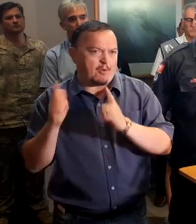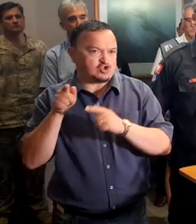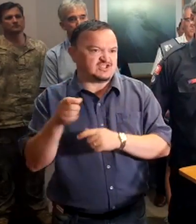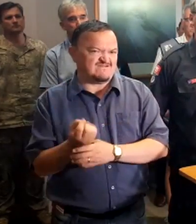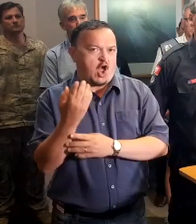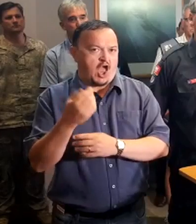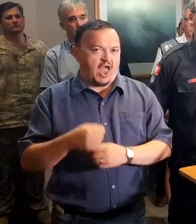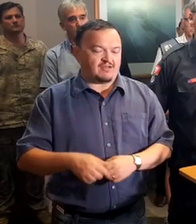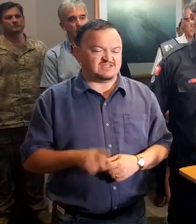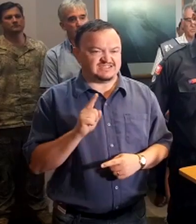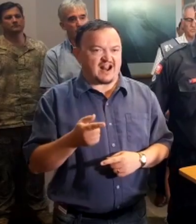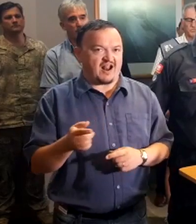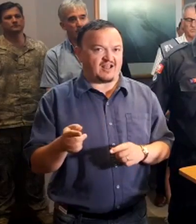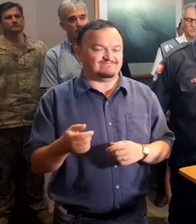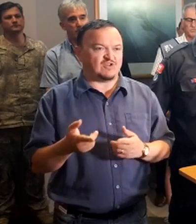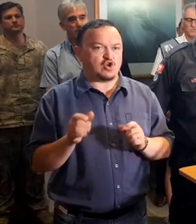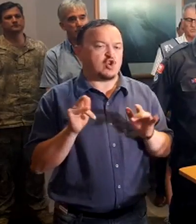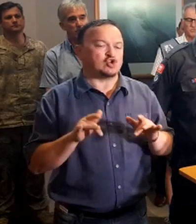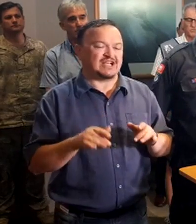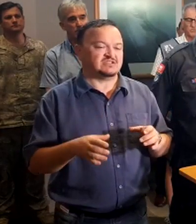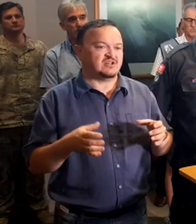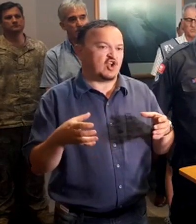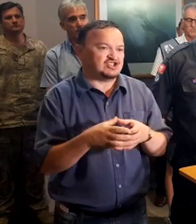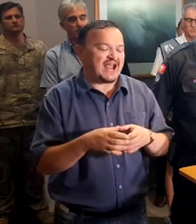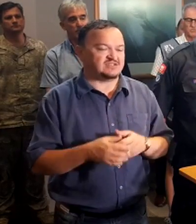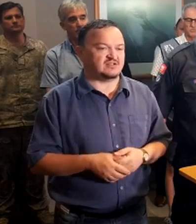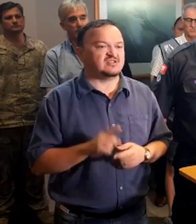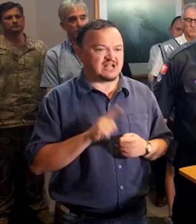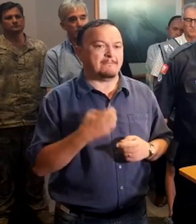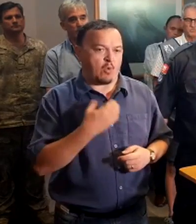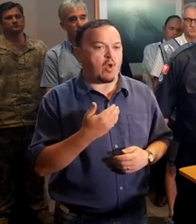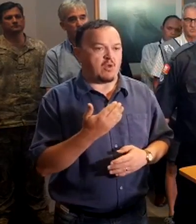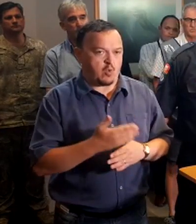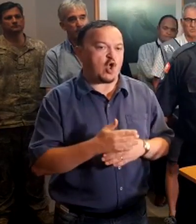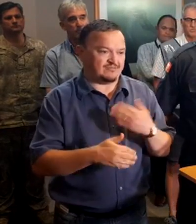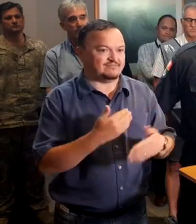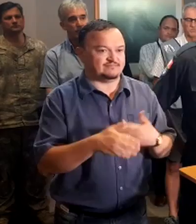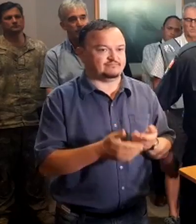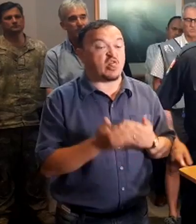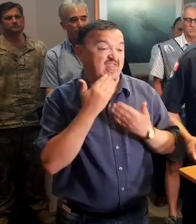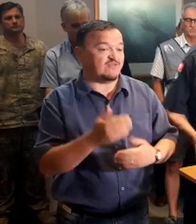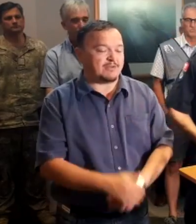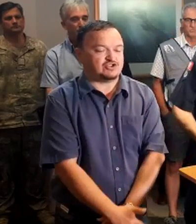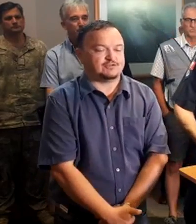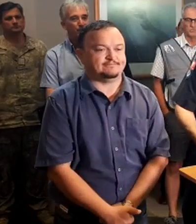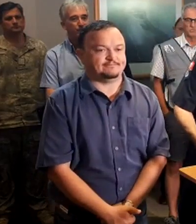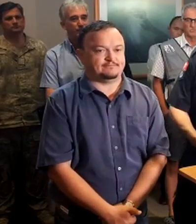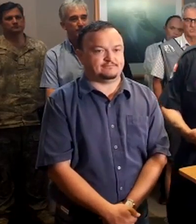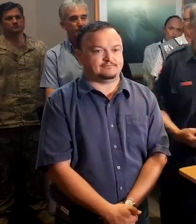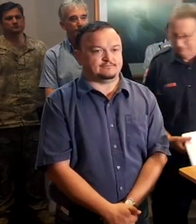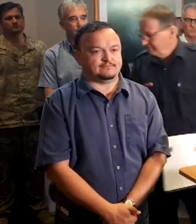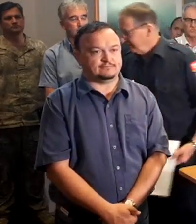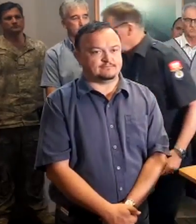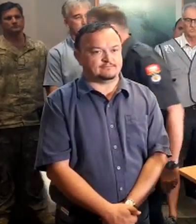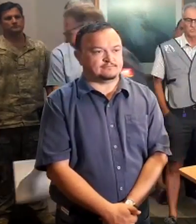us. The fire's still not contained, and we've still got quite a lot of work to do. So, thank you very much.